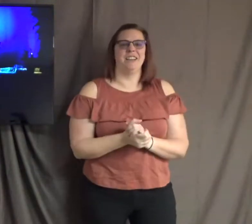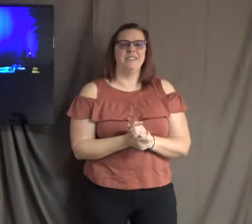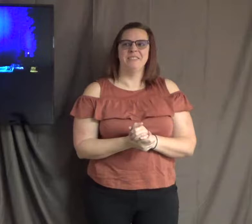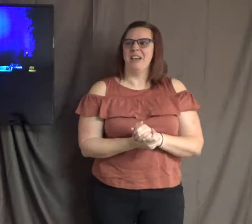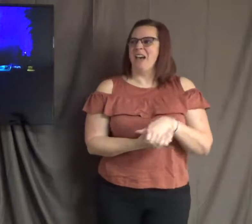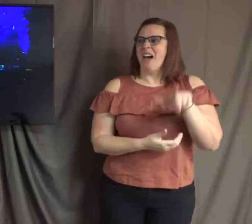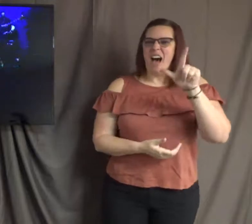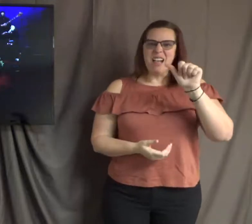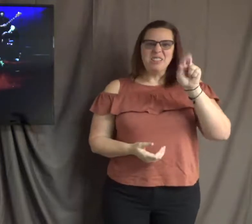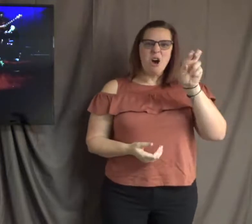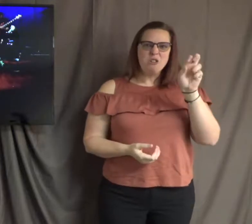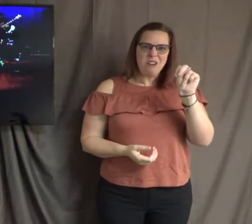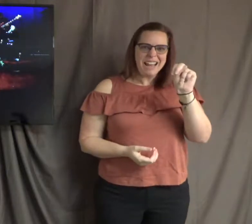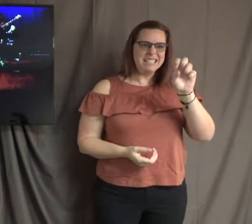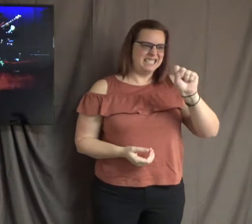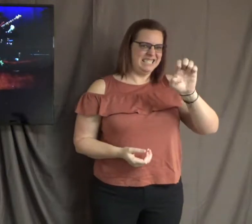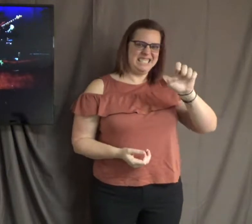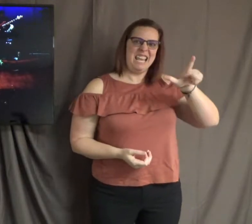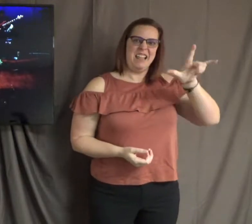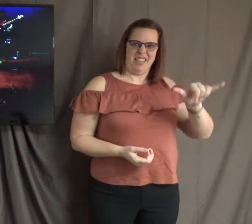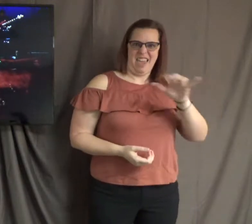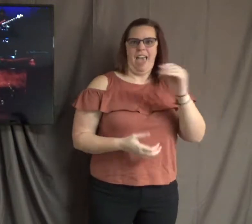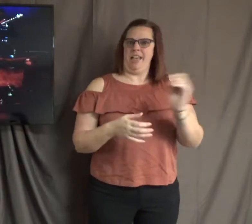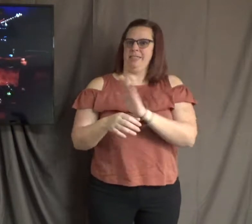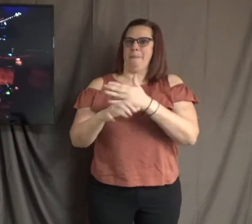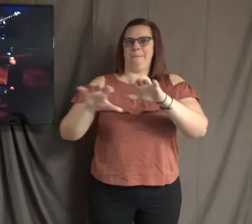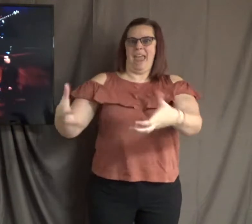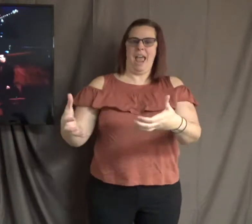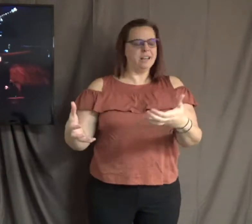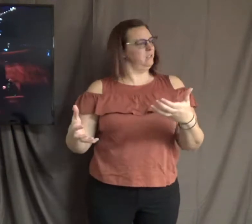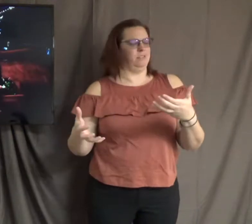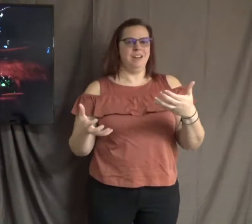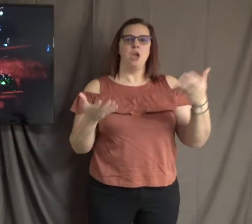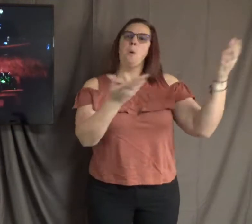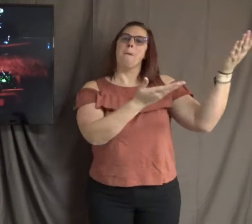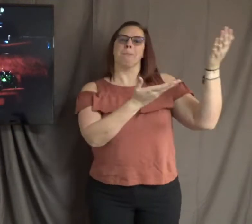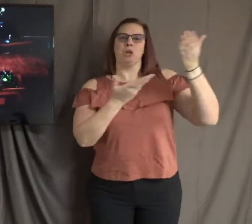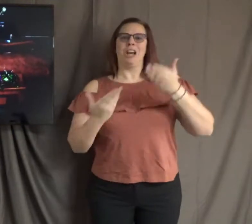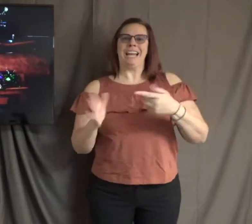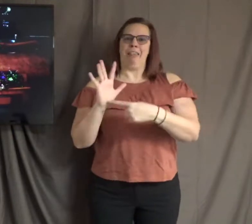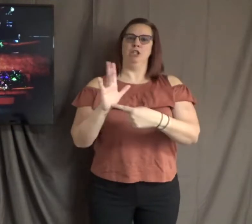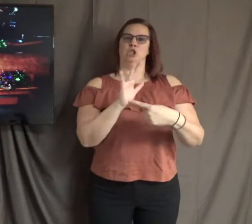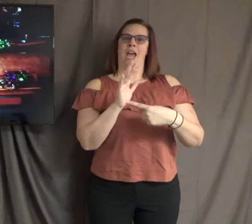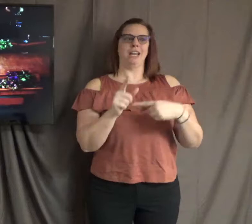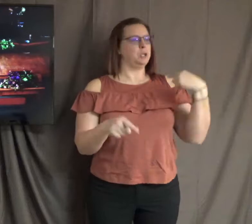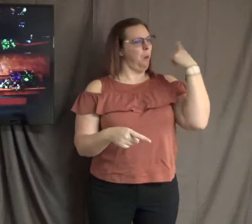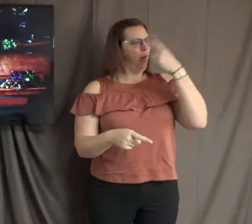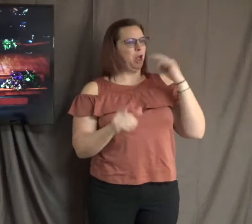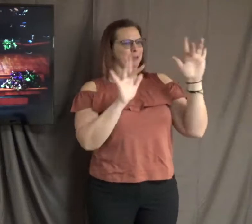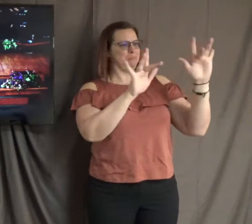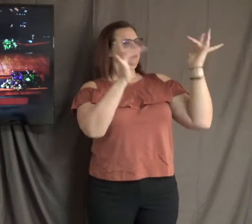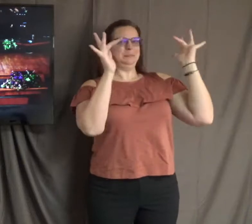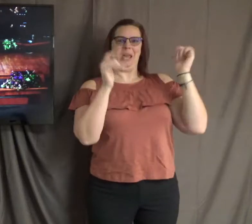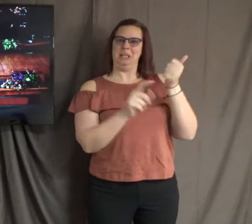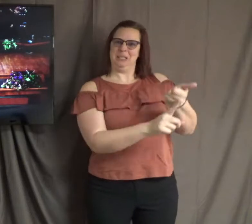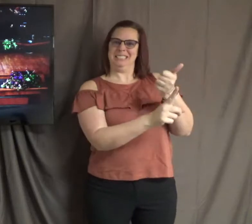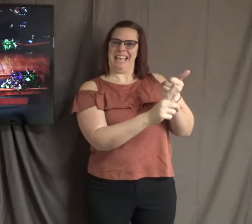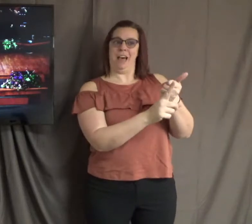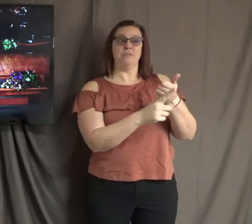and Sheely and our Mile High band bringing the shine this morning. You all look pretty bright and sparkly yourselves. How's everyone doing this